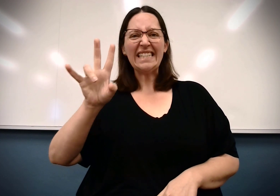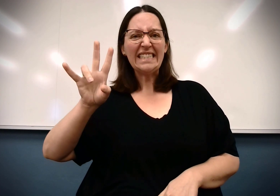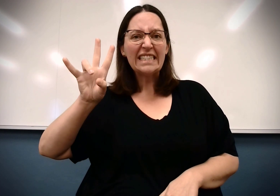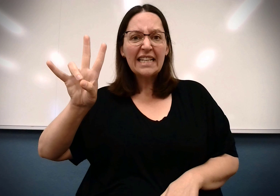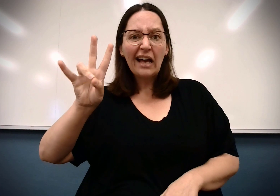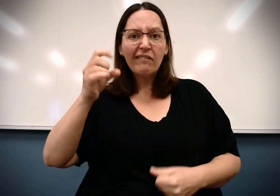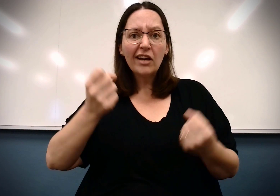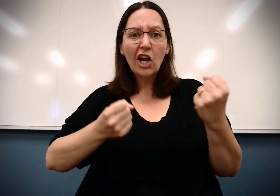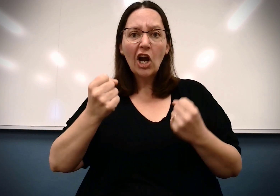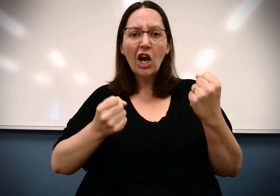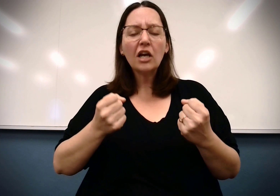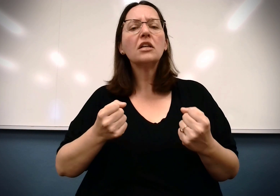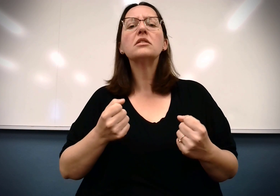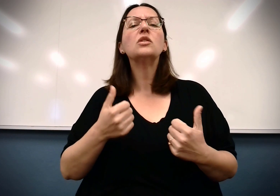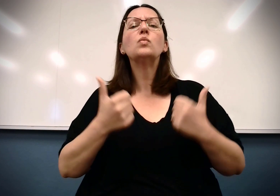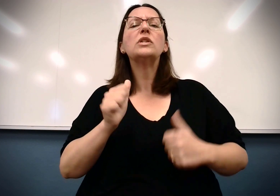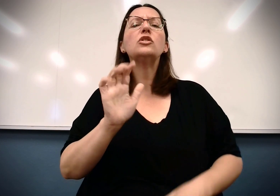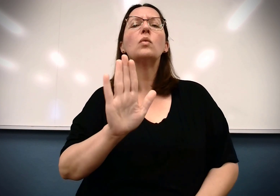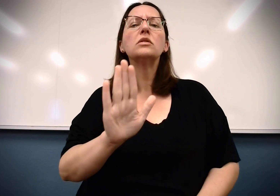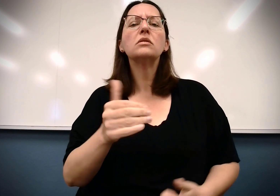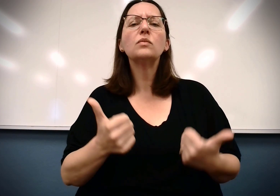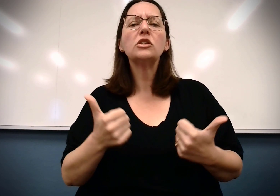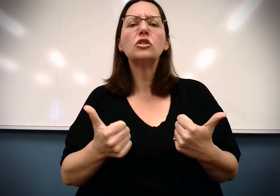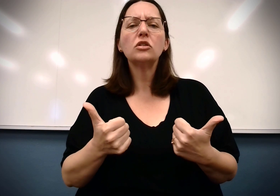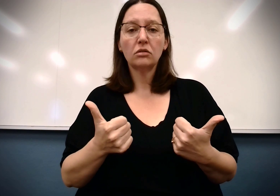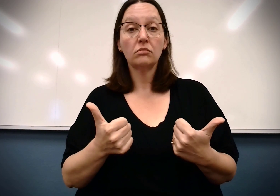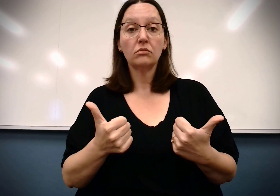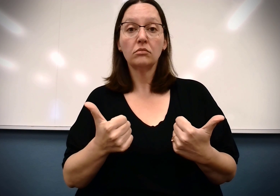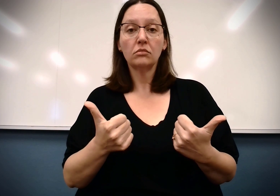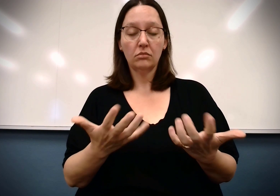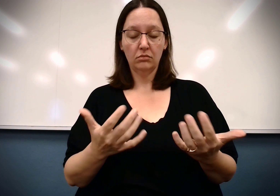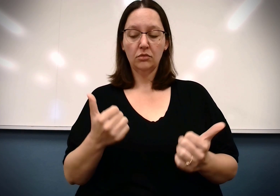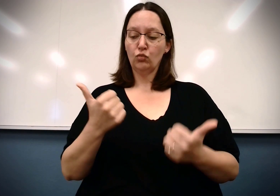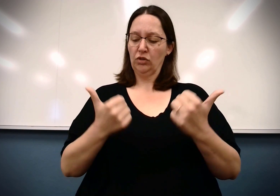I saw 7 cars outside. Which is yours?